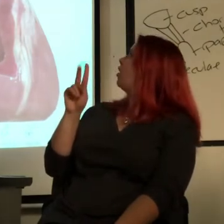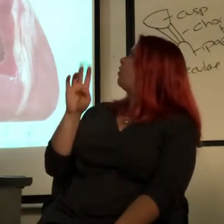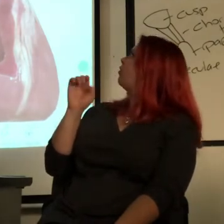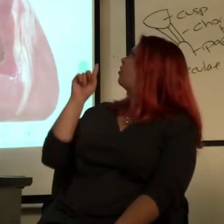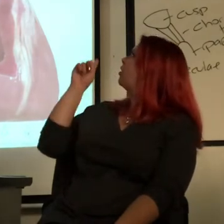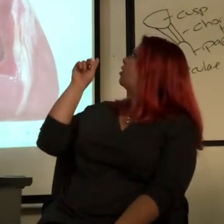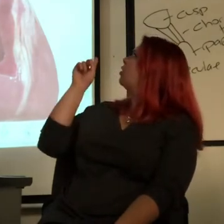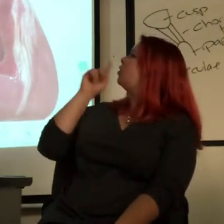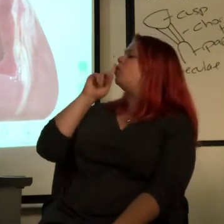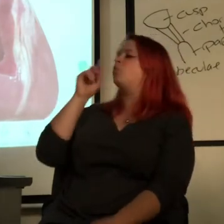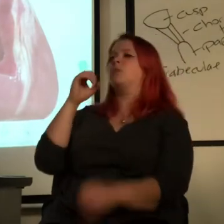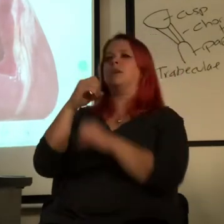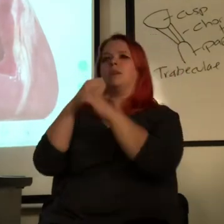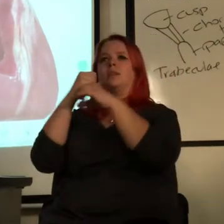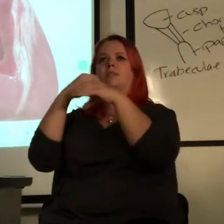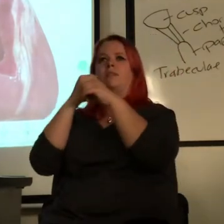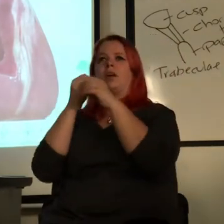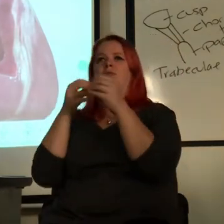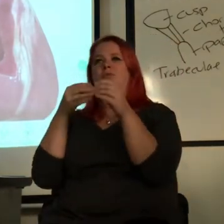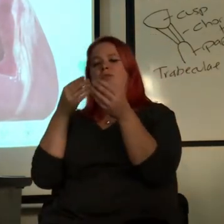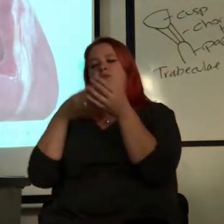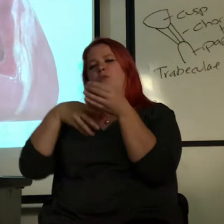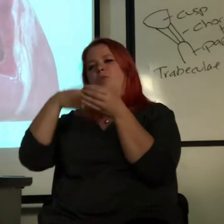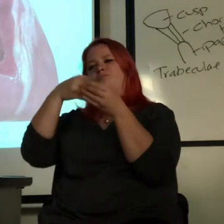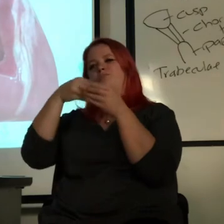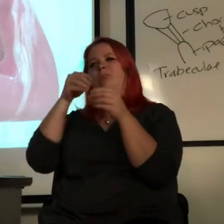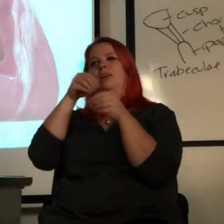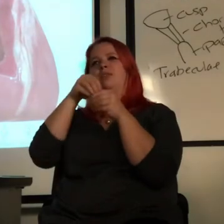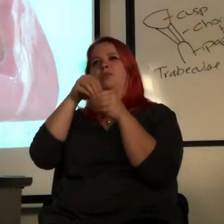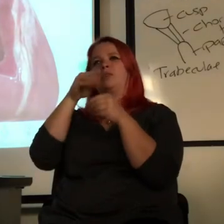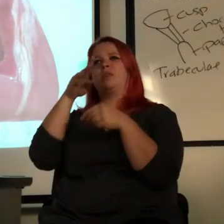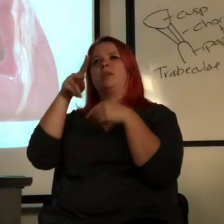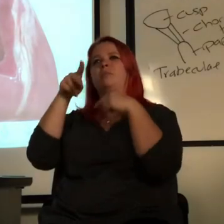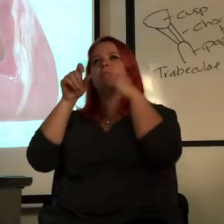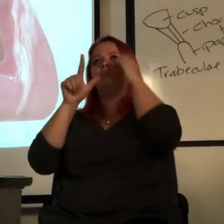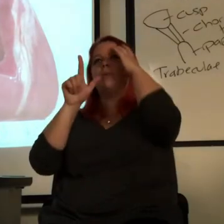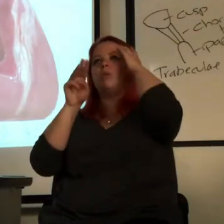the valve leading into the pulmonary trunk.